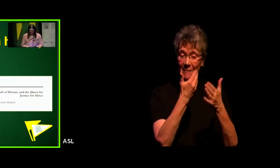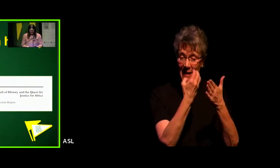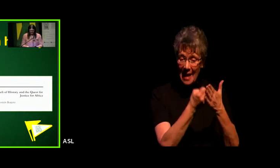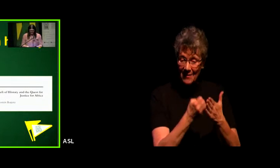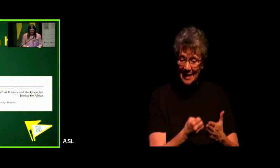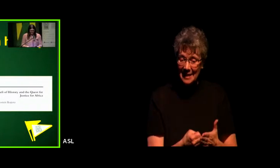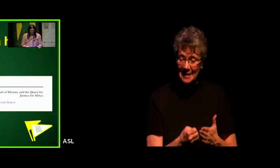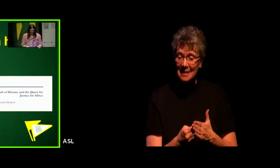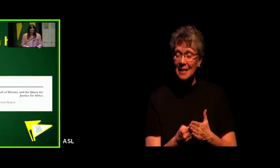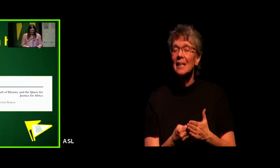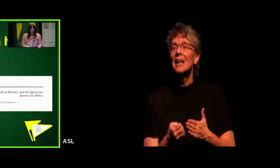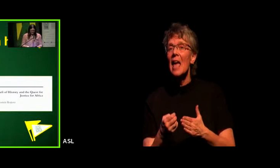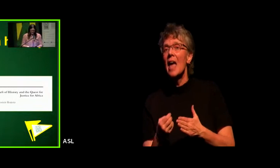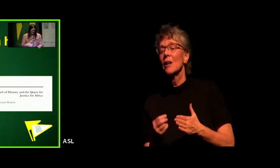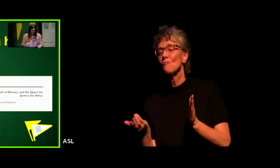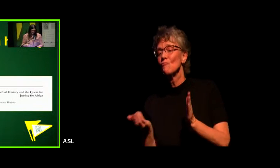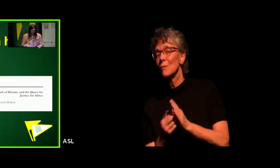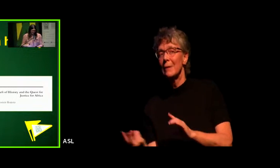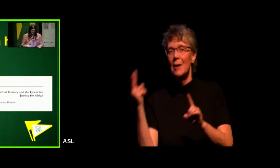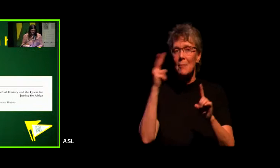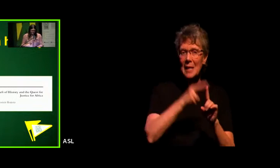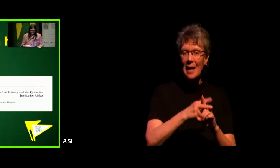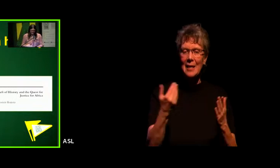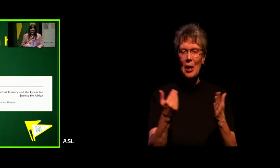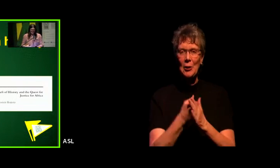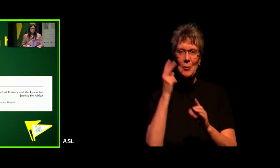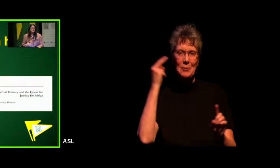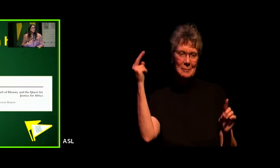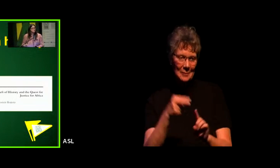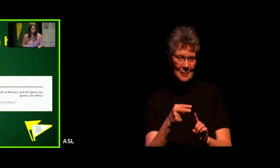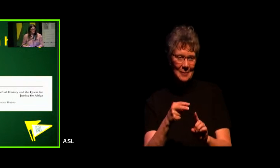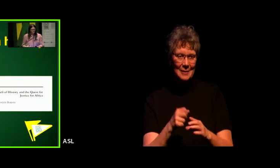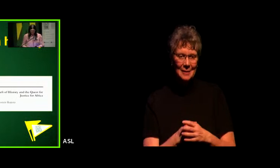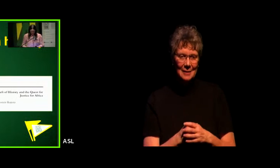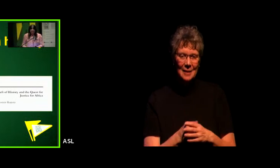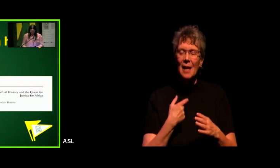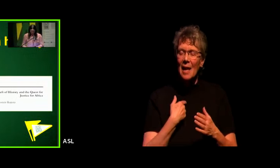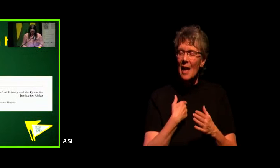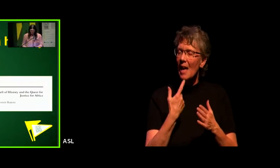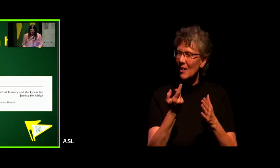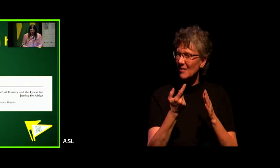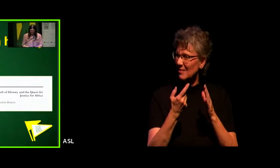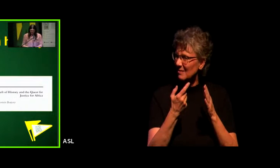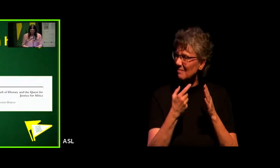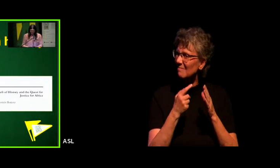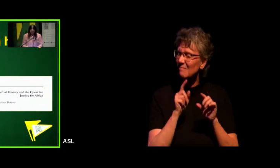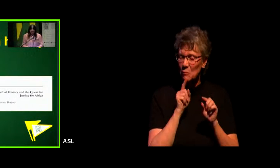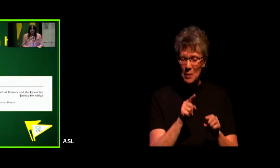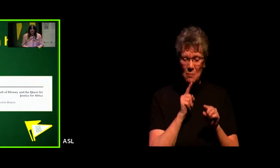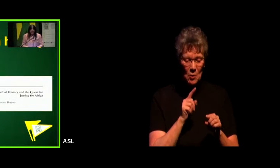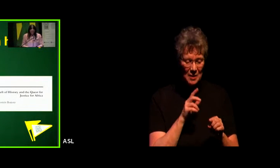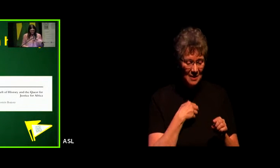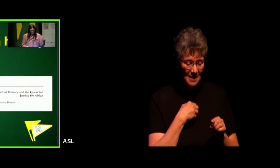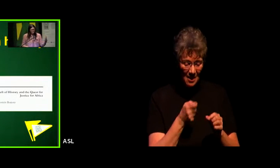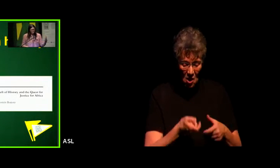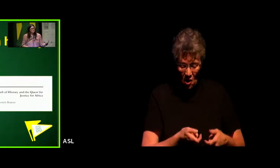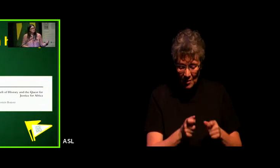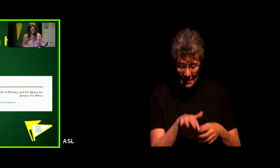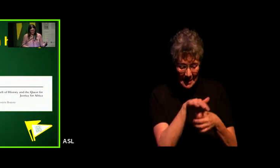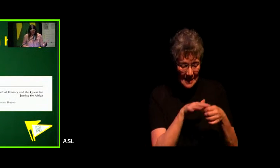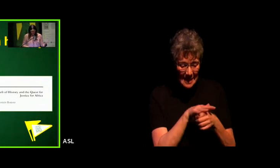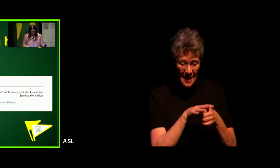There are many examples of sites and artifacts being physically damaged or stolen to support pseudoarchaeological narratives. But